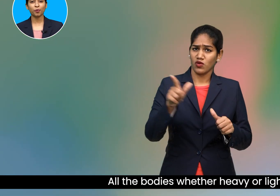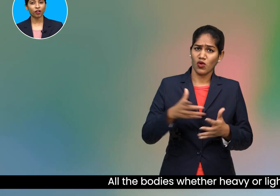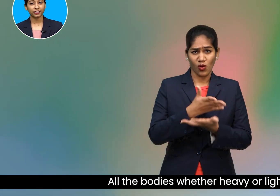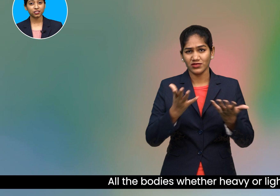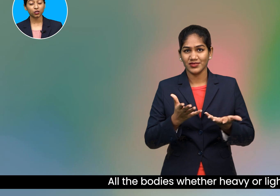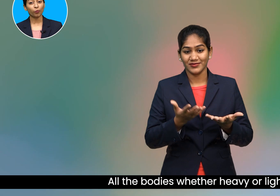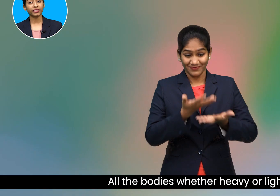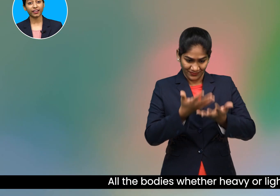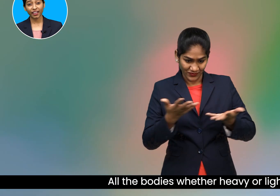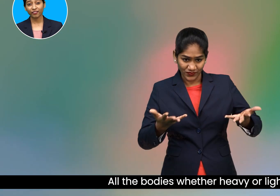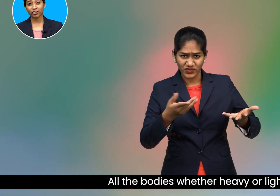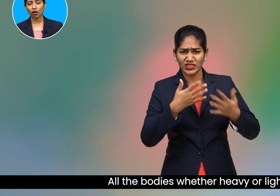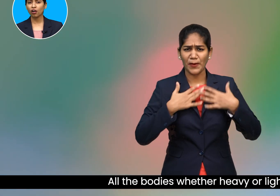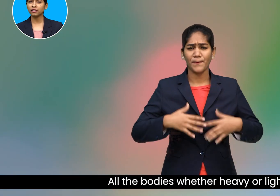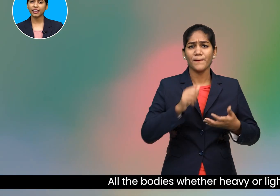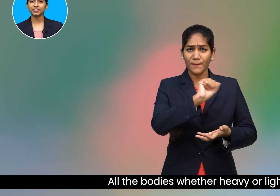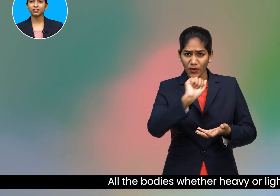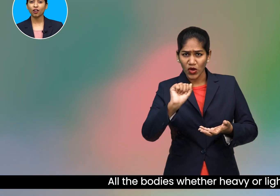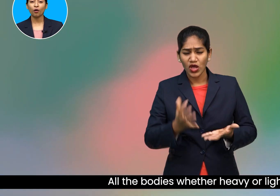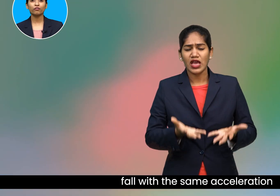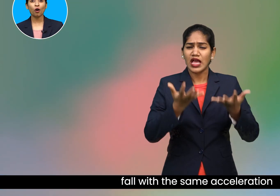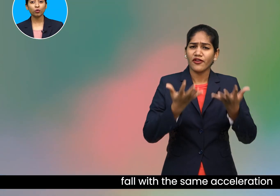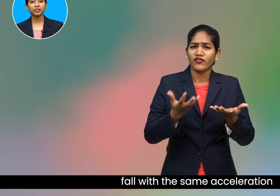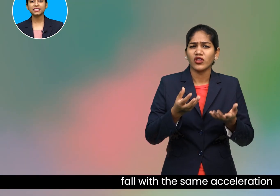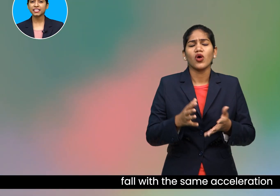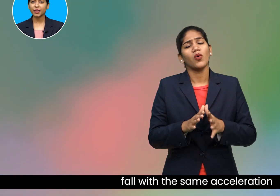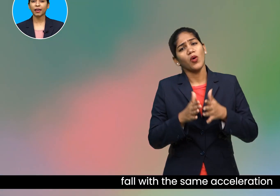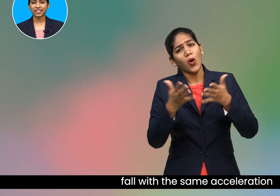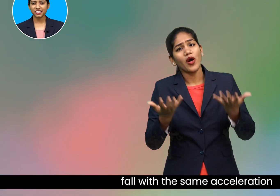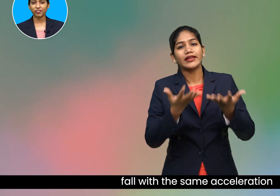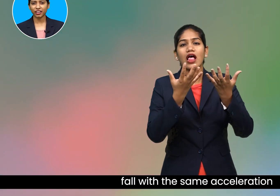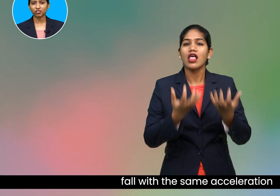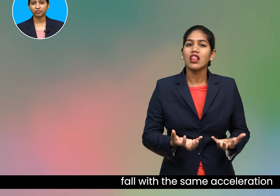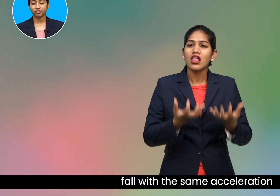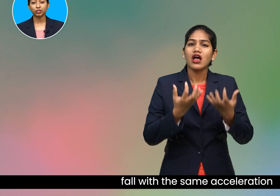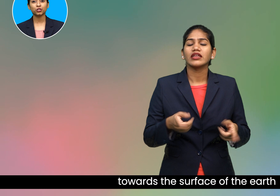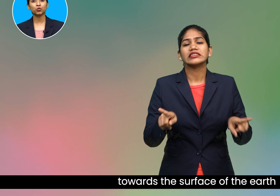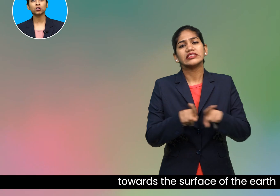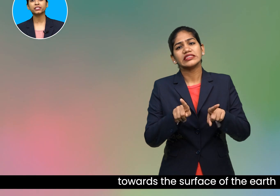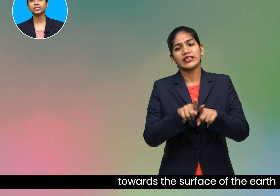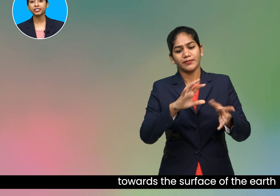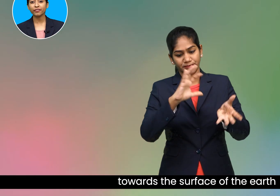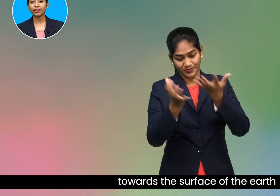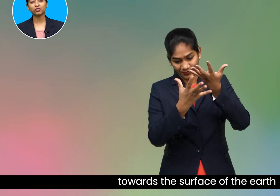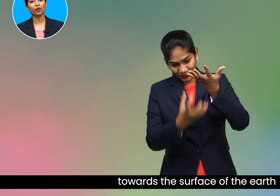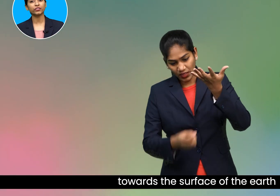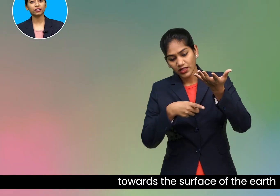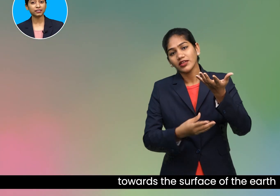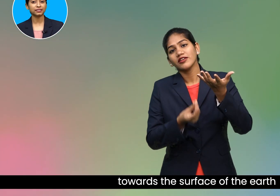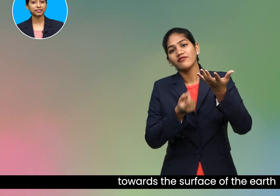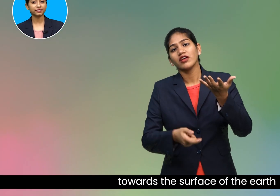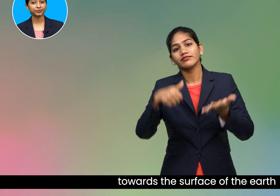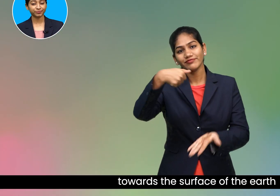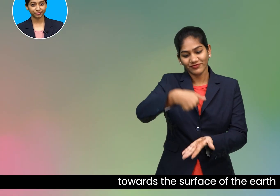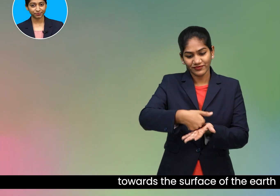All the bodies, whether heavy or light, fall with the same acceleration towards the surface of the